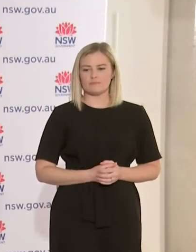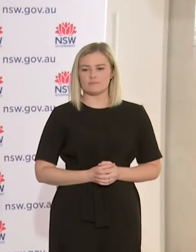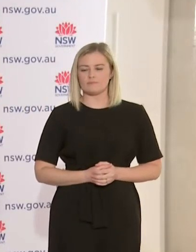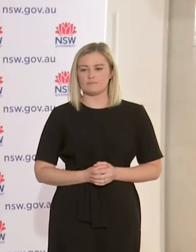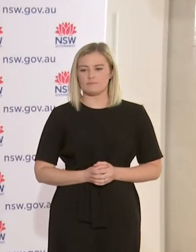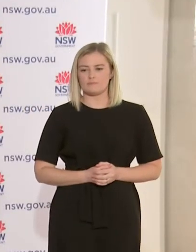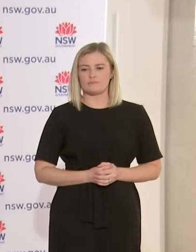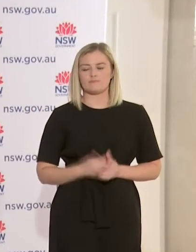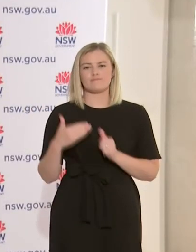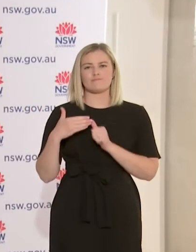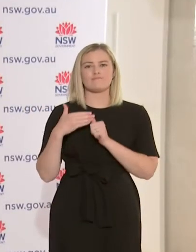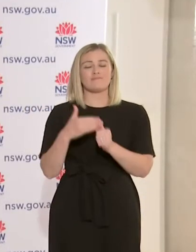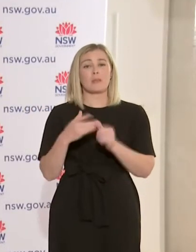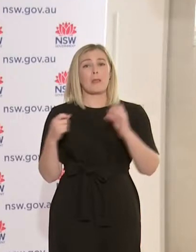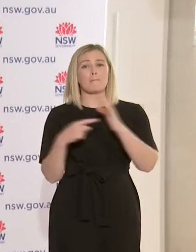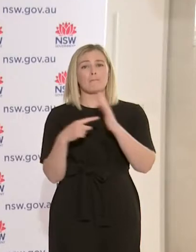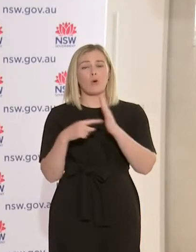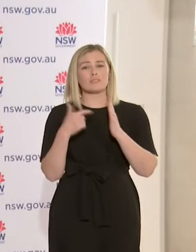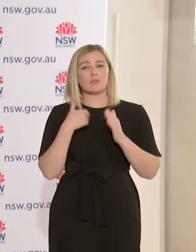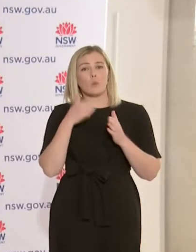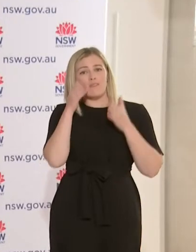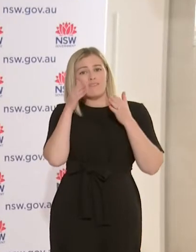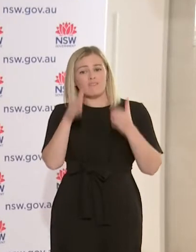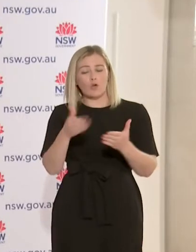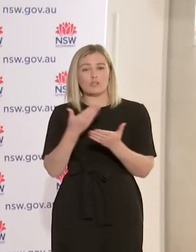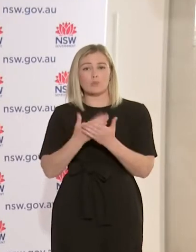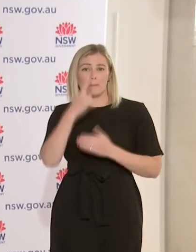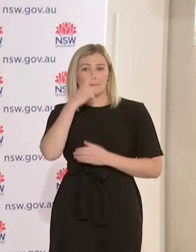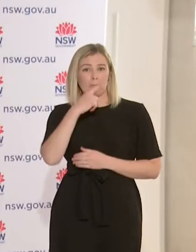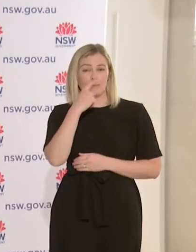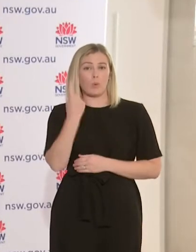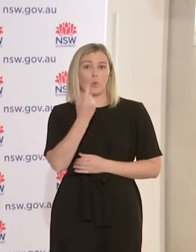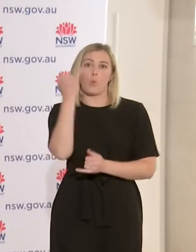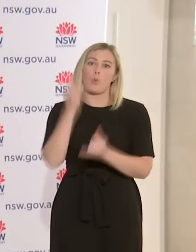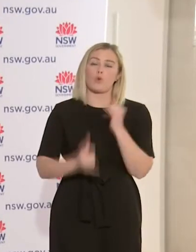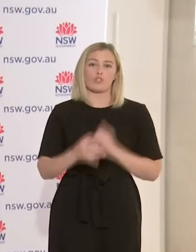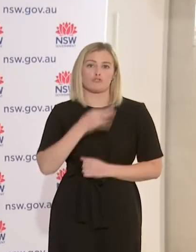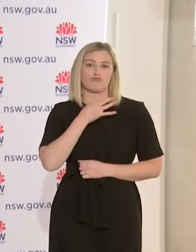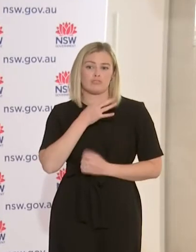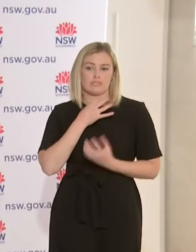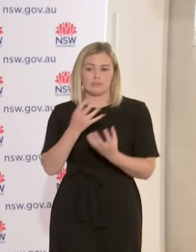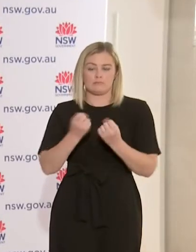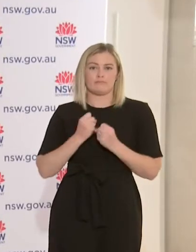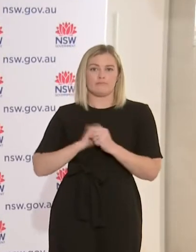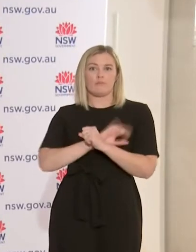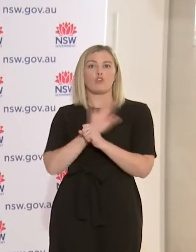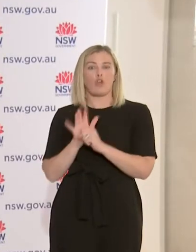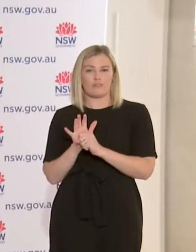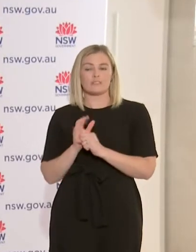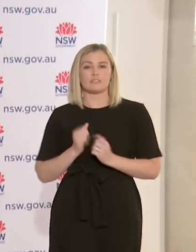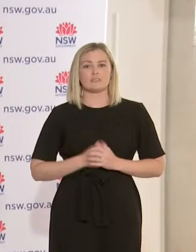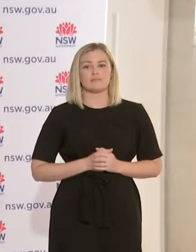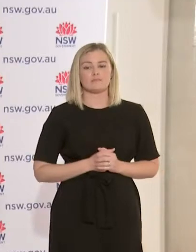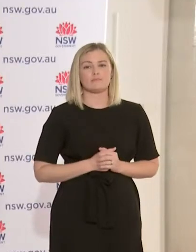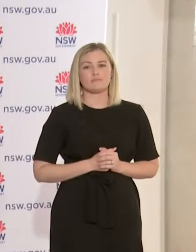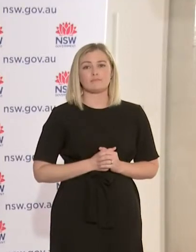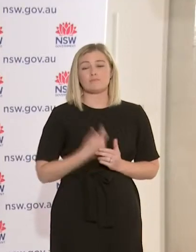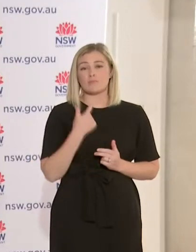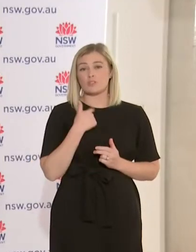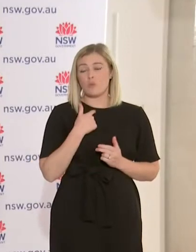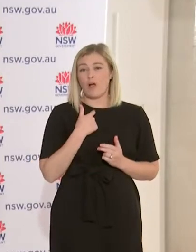most vulnerable. So if you've got bookings available, I would very much urge GPs to